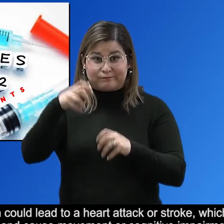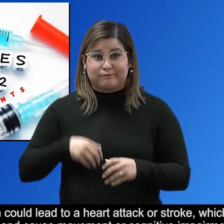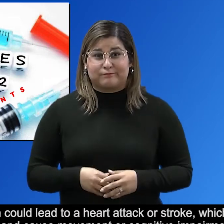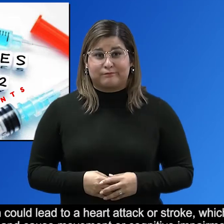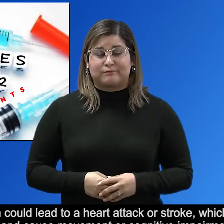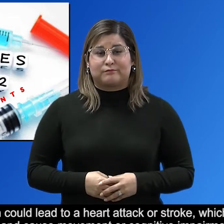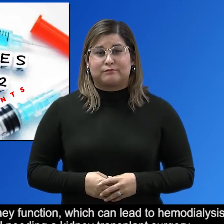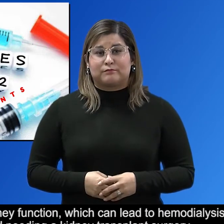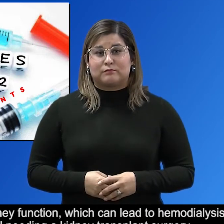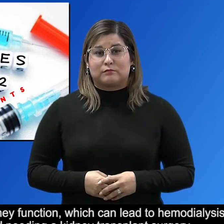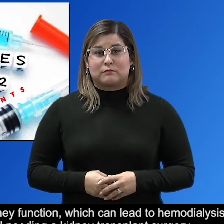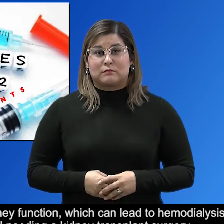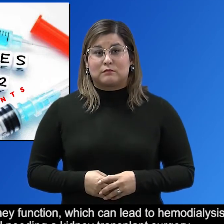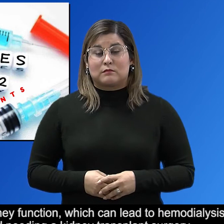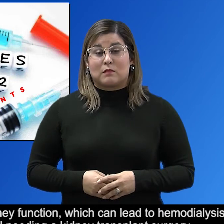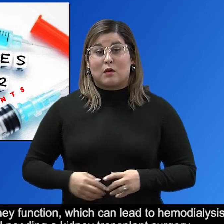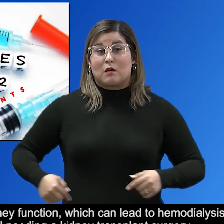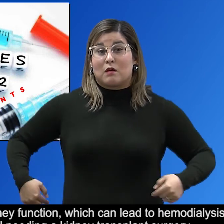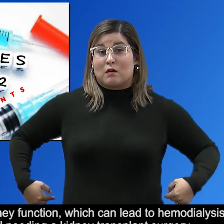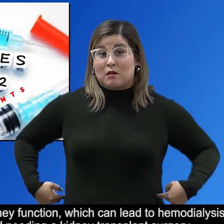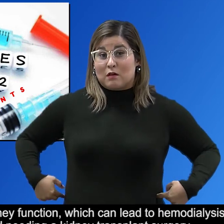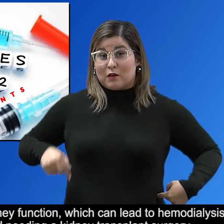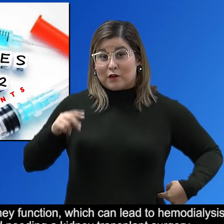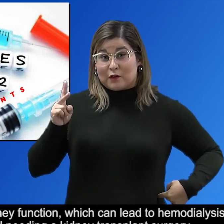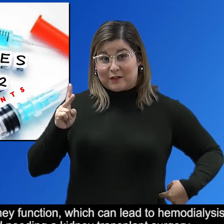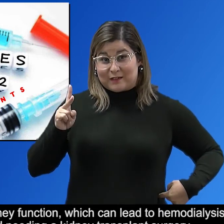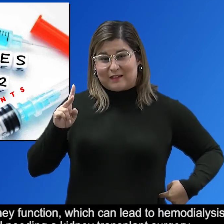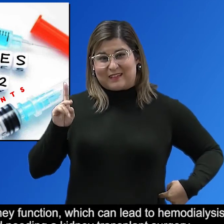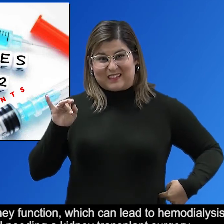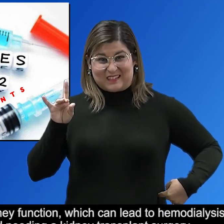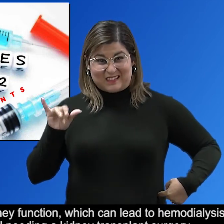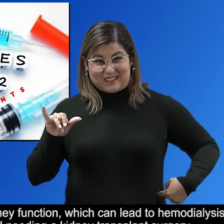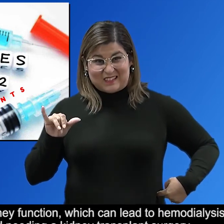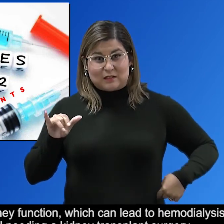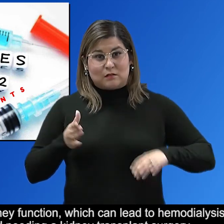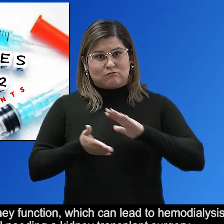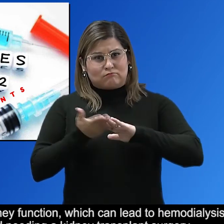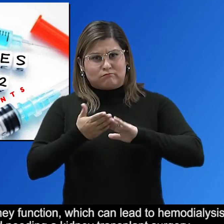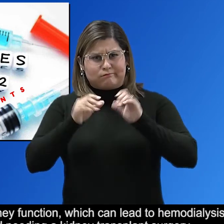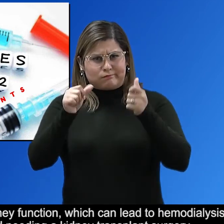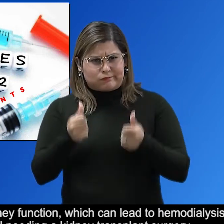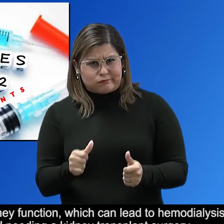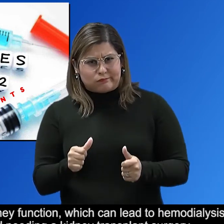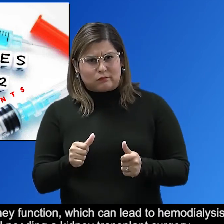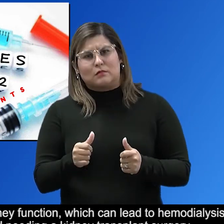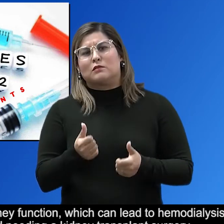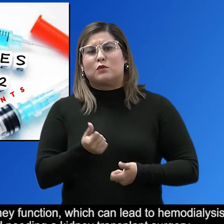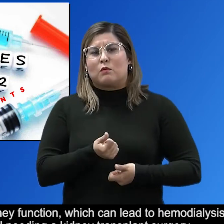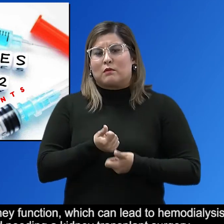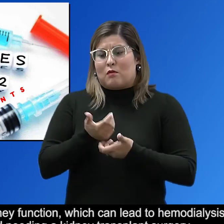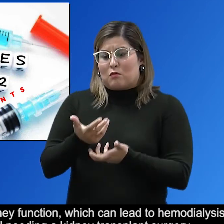Stroke, Degeneration of kidney function. which can lead to hemodialysis treatment